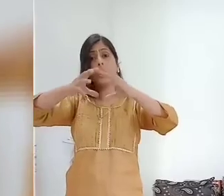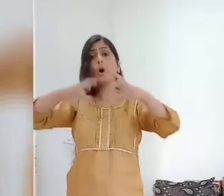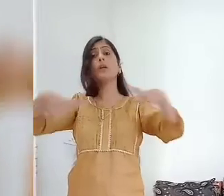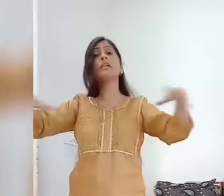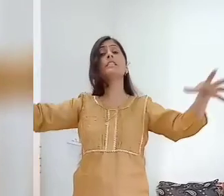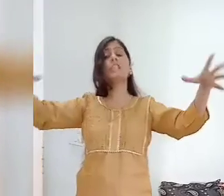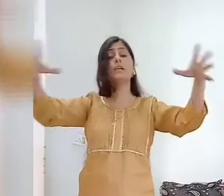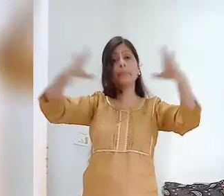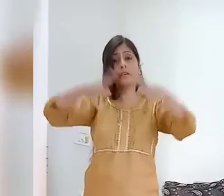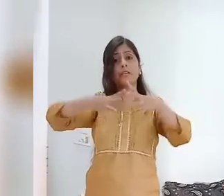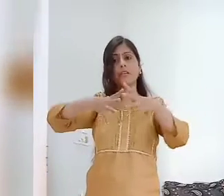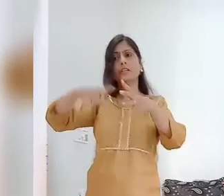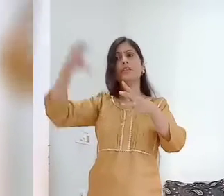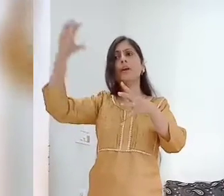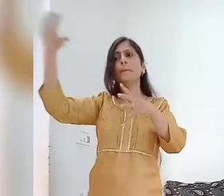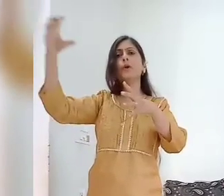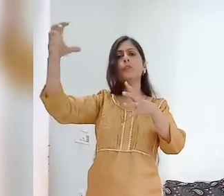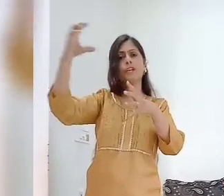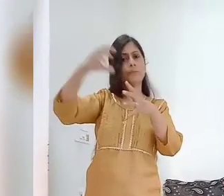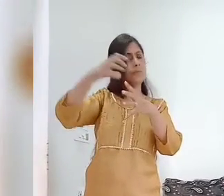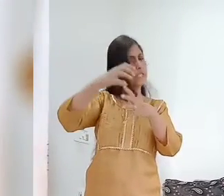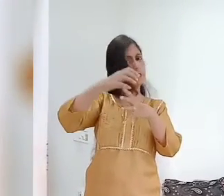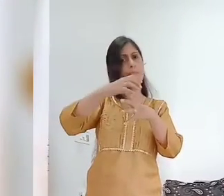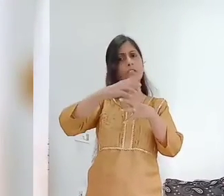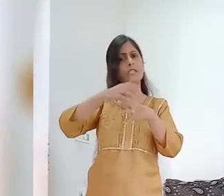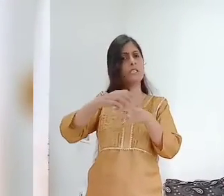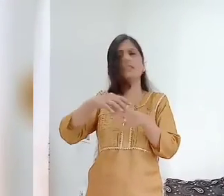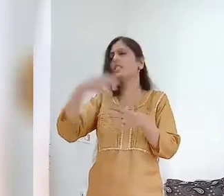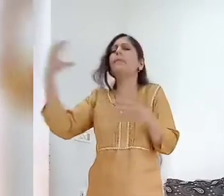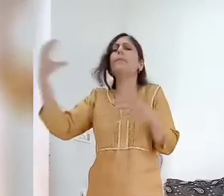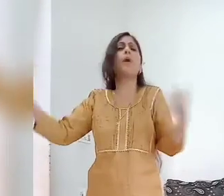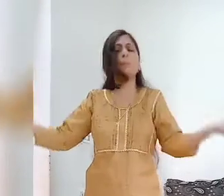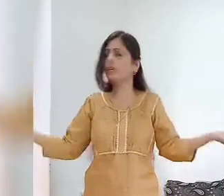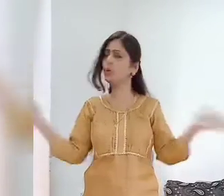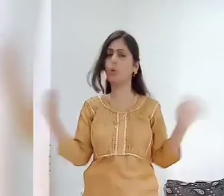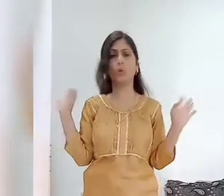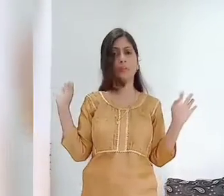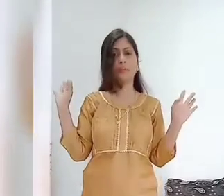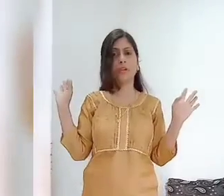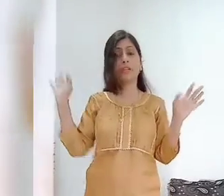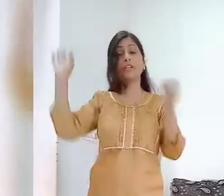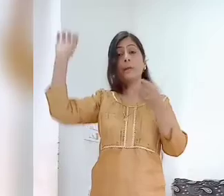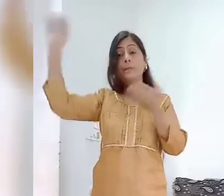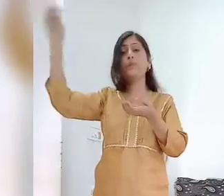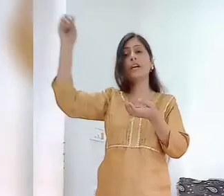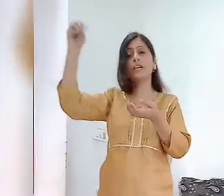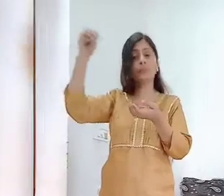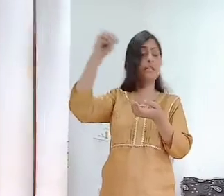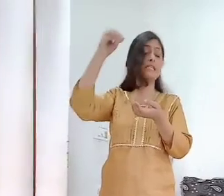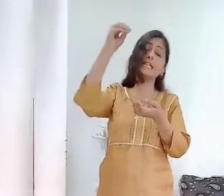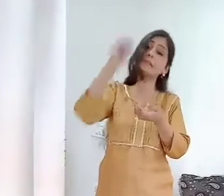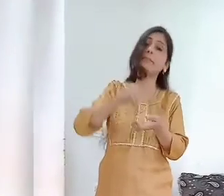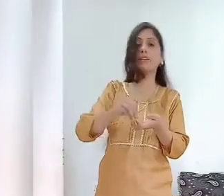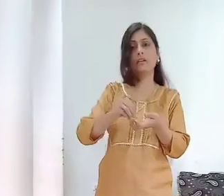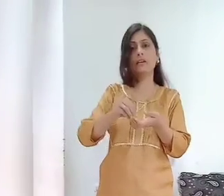or in the same matter the number of atom is present in the same property. No, The number of atoms in a same matter